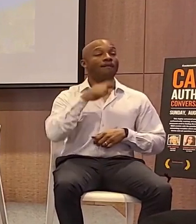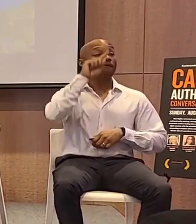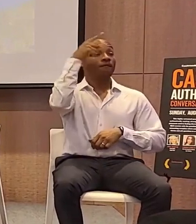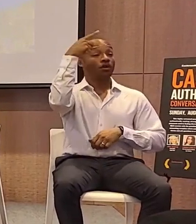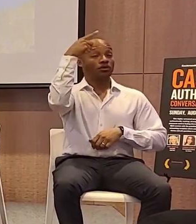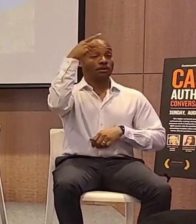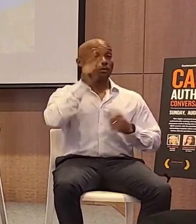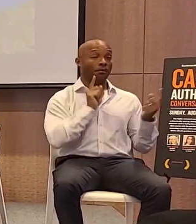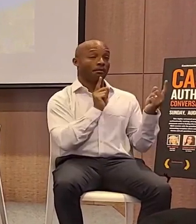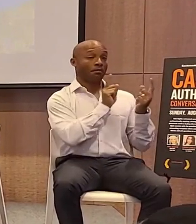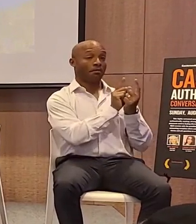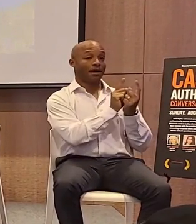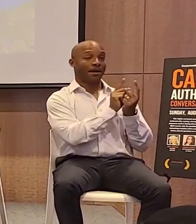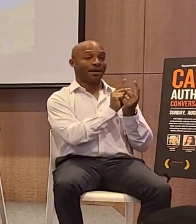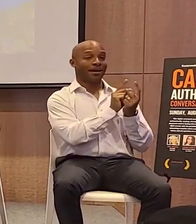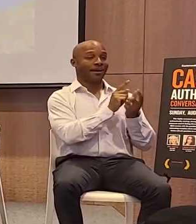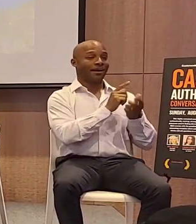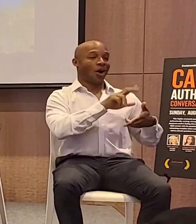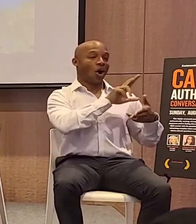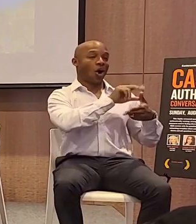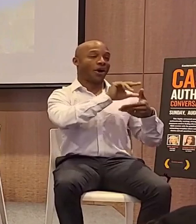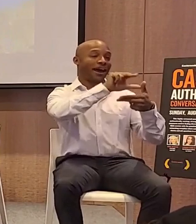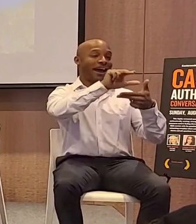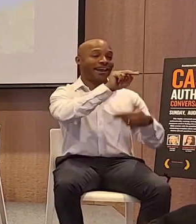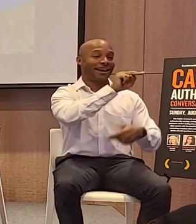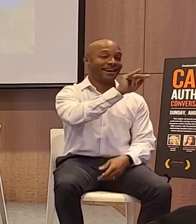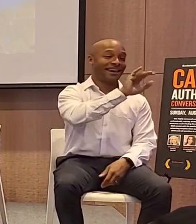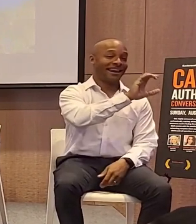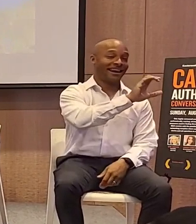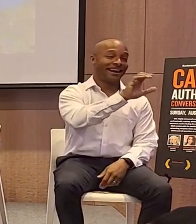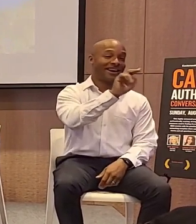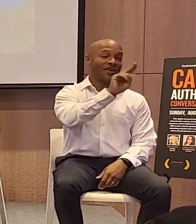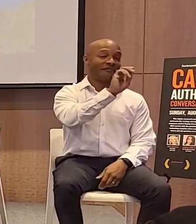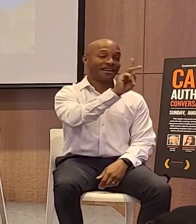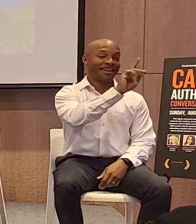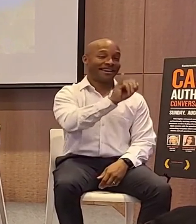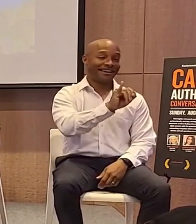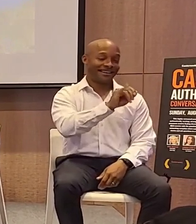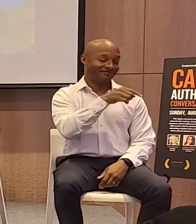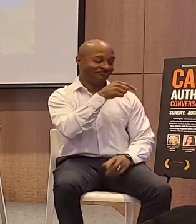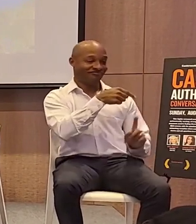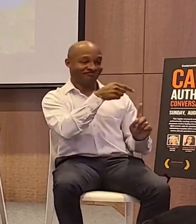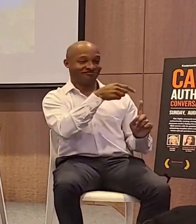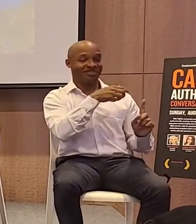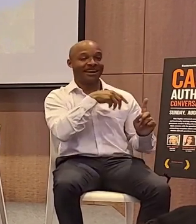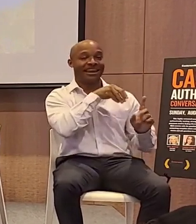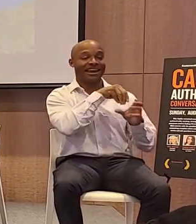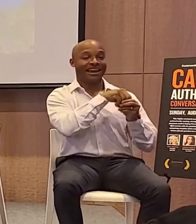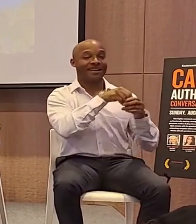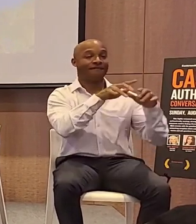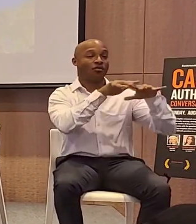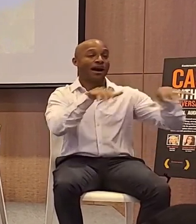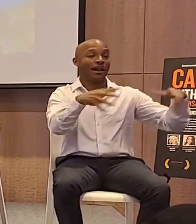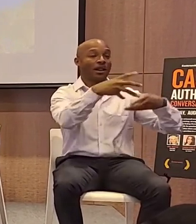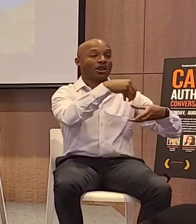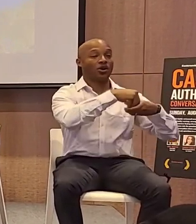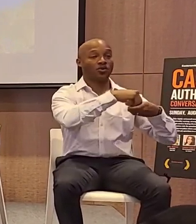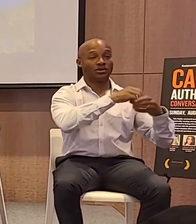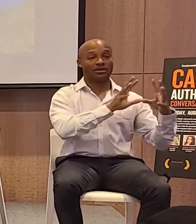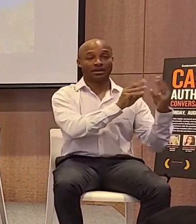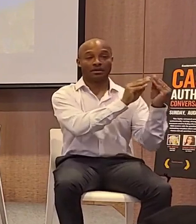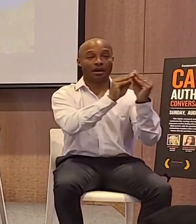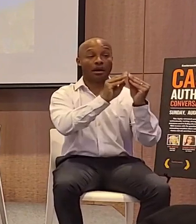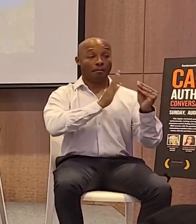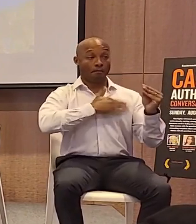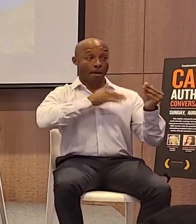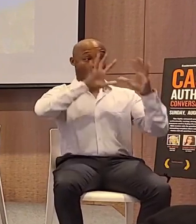Hurricane Nick Nowicki at a Variety Inclusion Summit, and my world was changed forever. I'd like to open